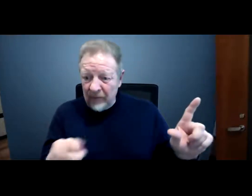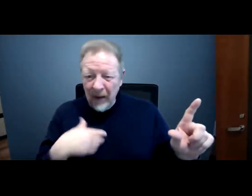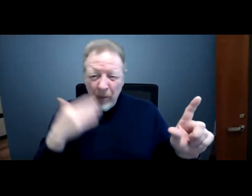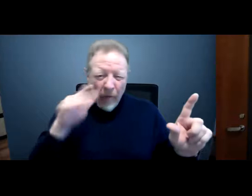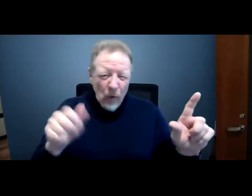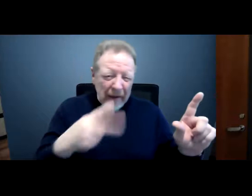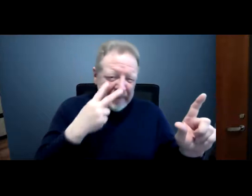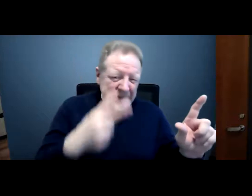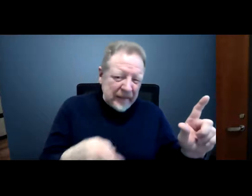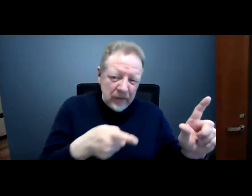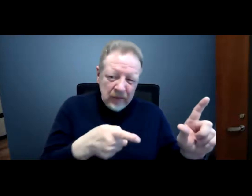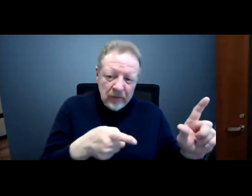can.